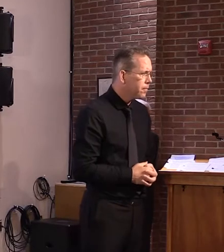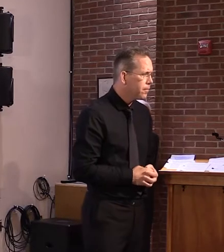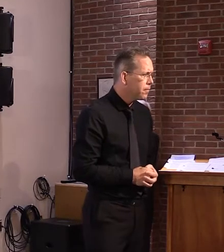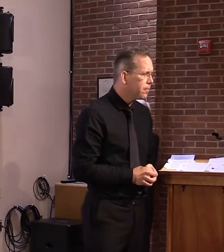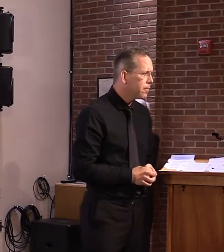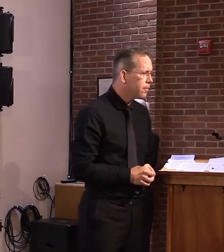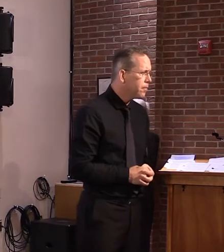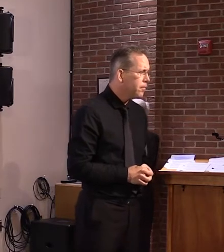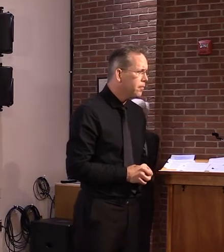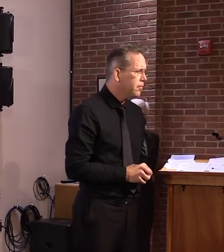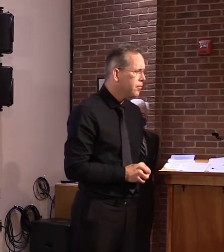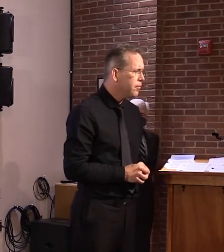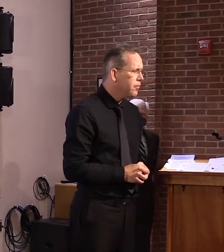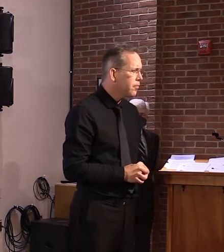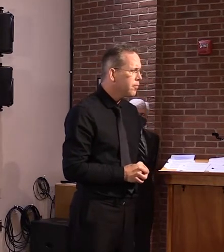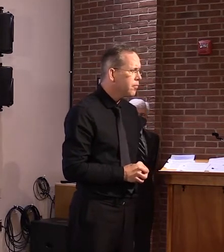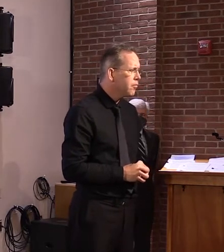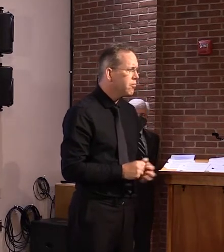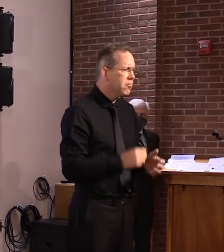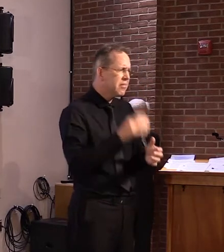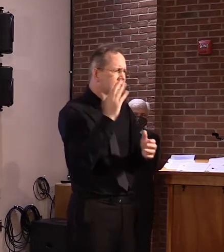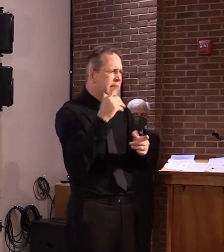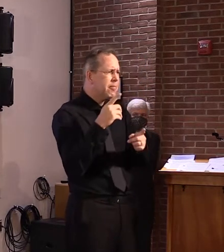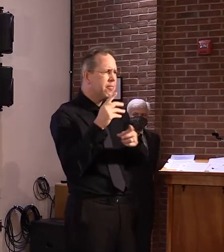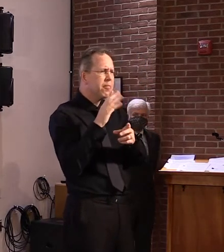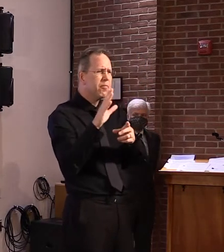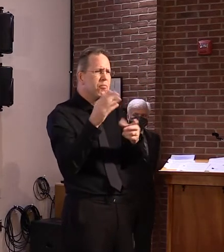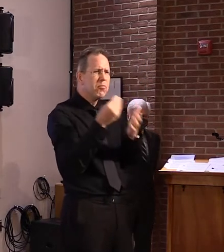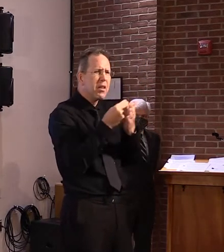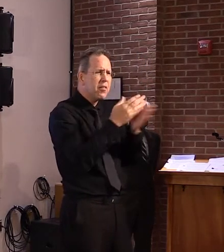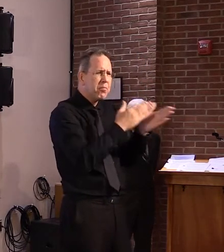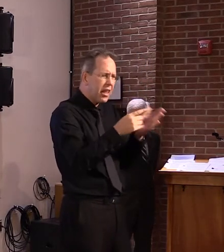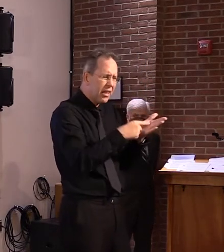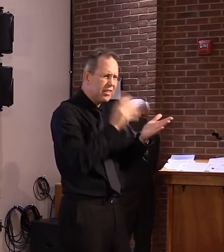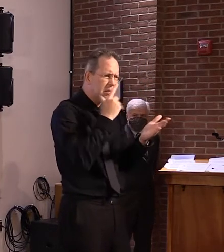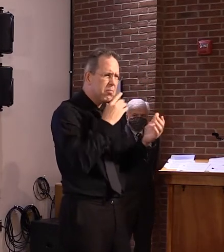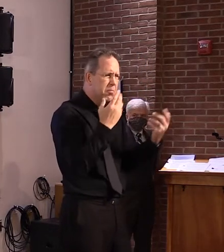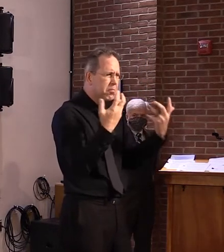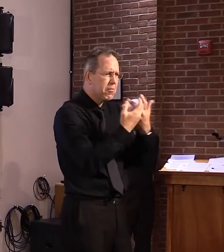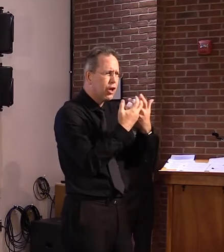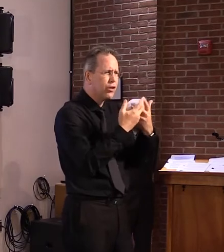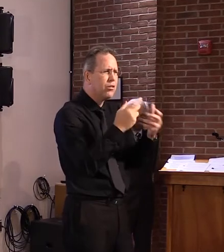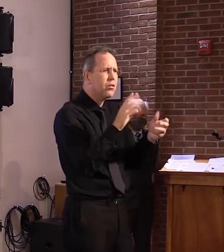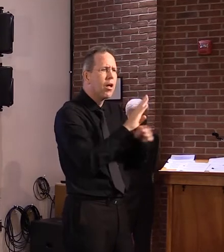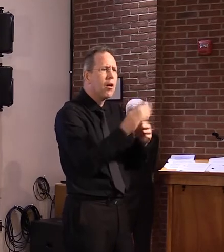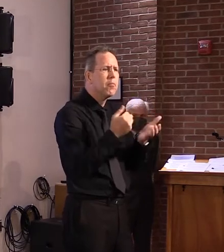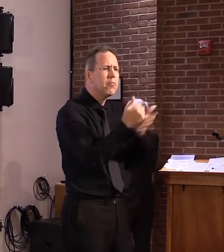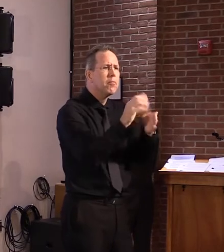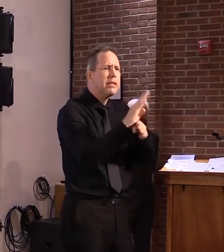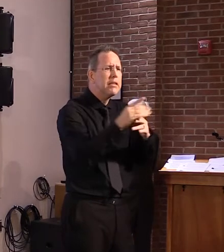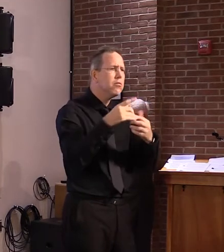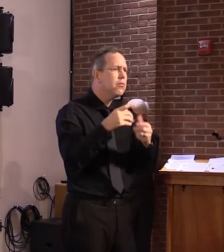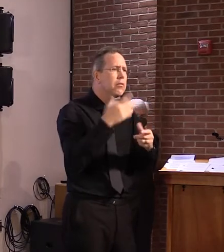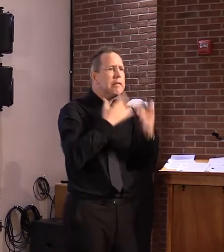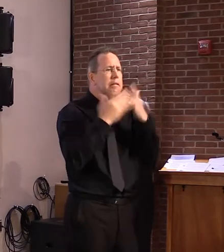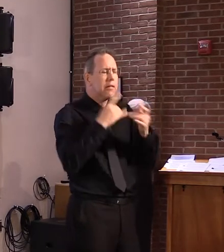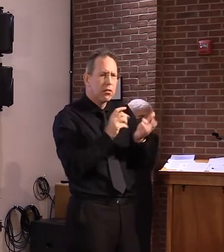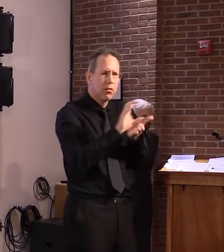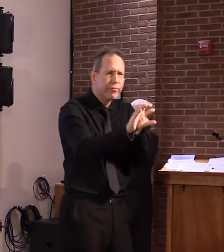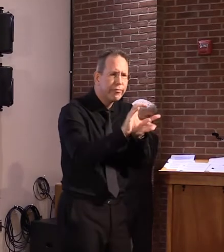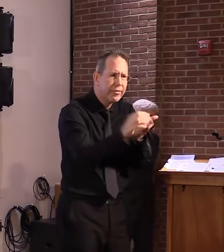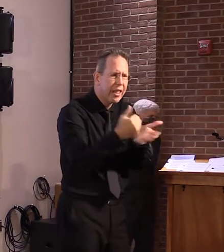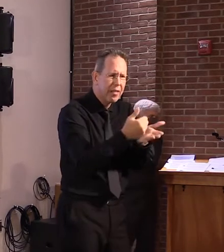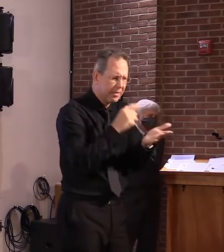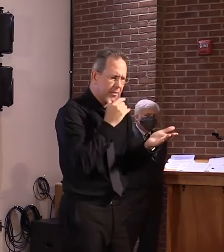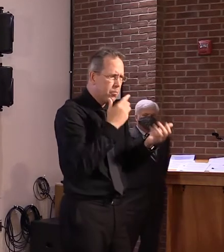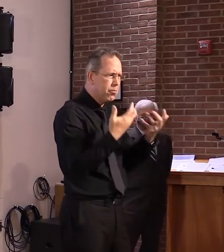of the dollar amount. Well, I think there's $100 million difference, if I have that right. But we'll see. $100 million is a lot of money to me.